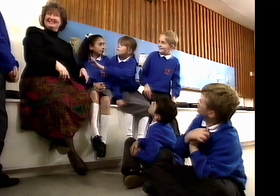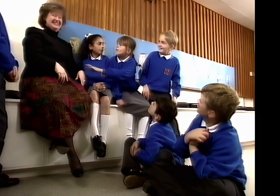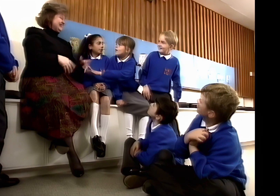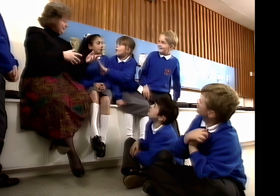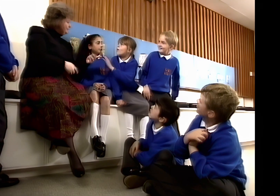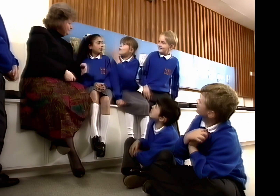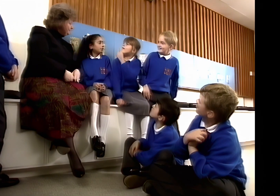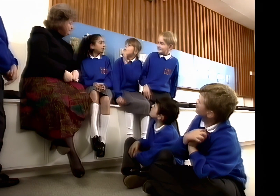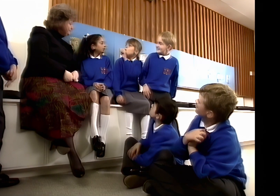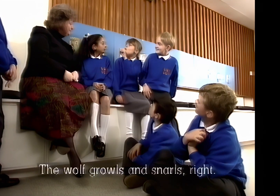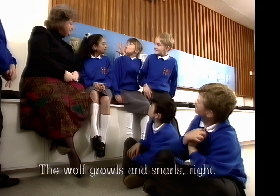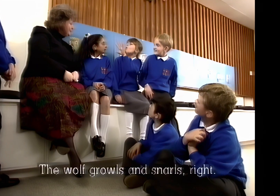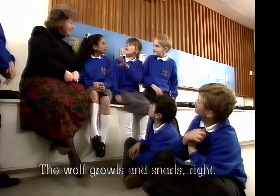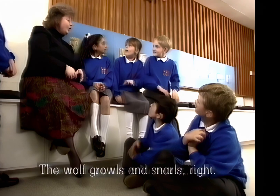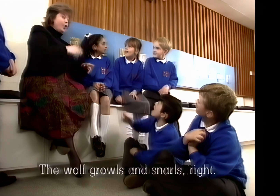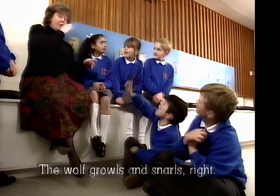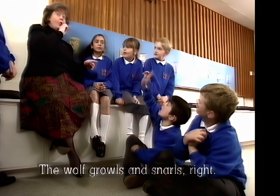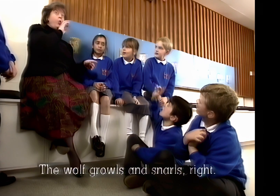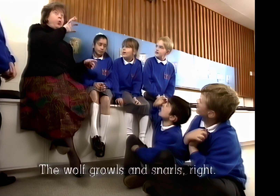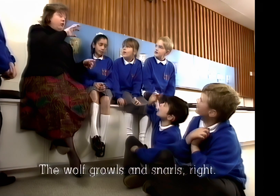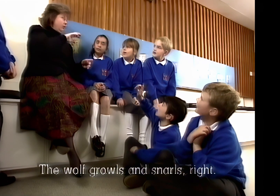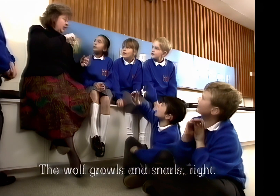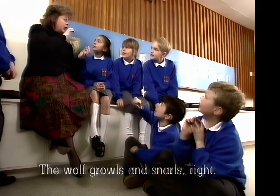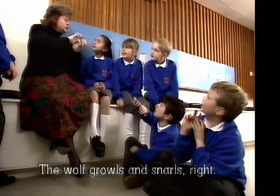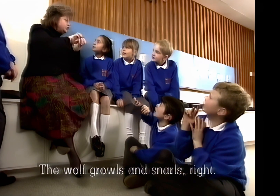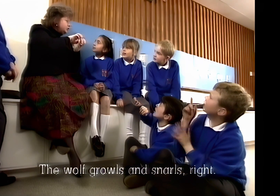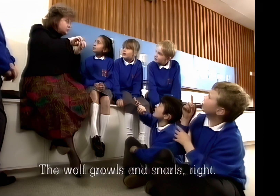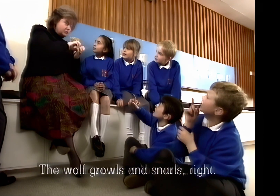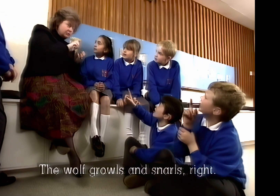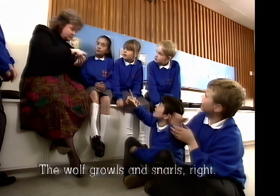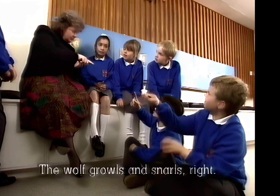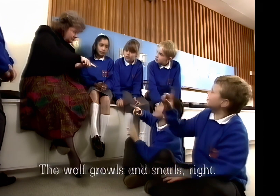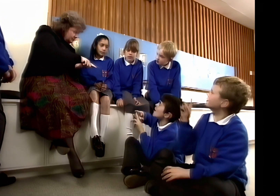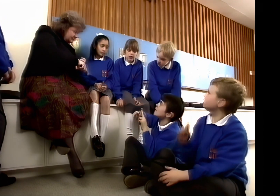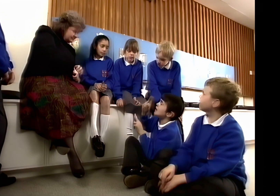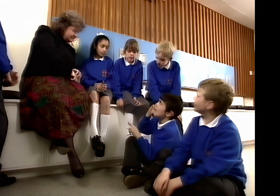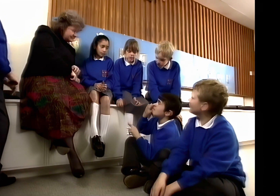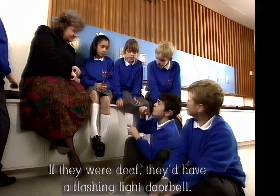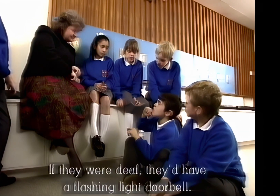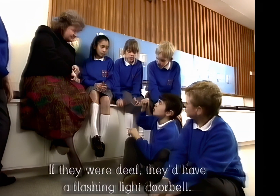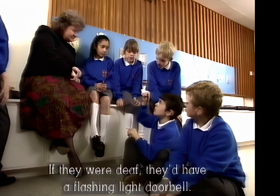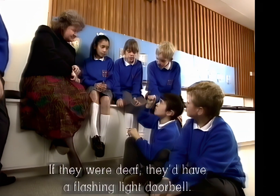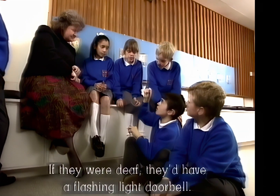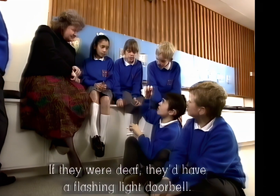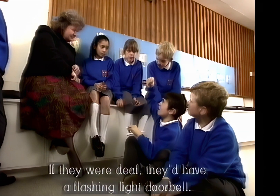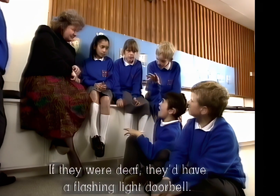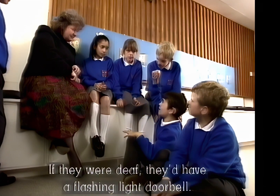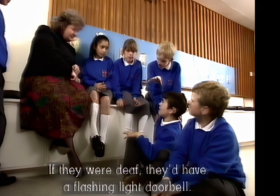around. The wolf growls. Growls and snarls, right. If they were deaf, they'd